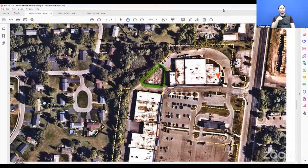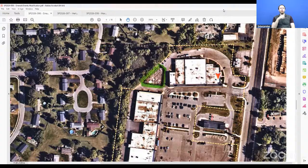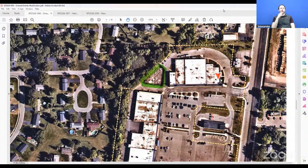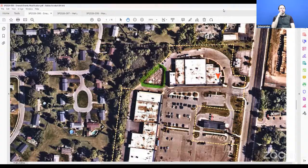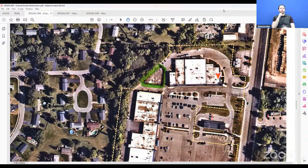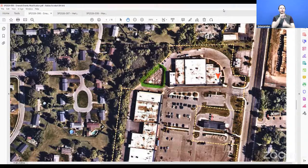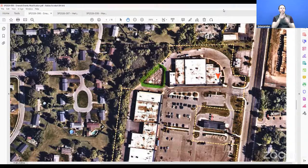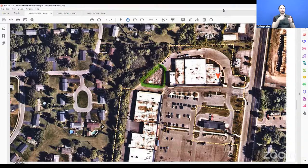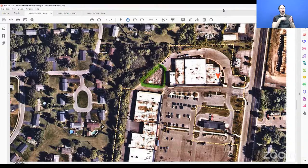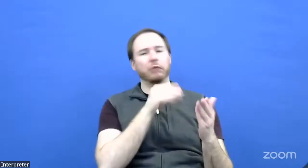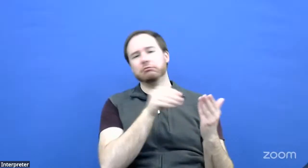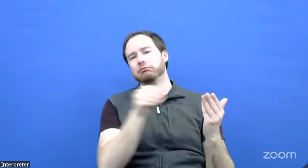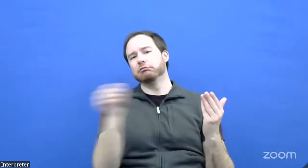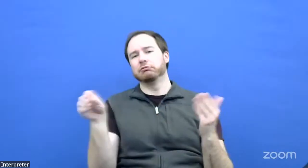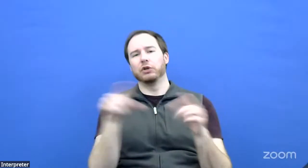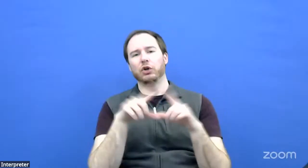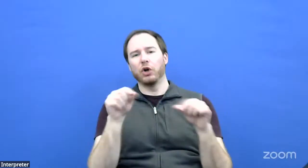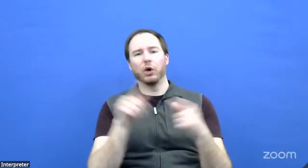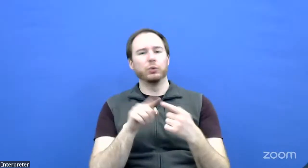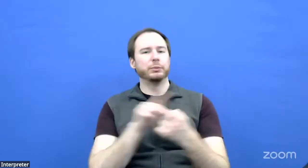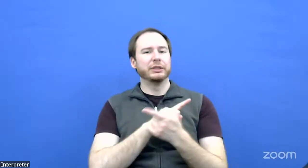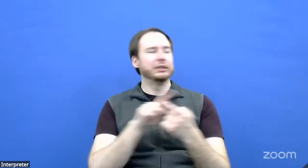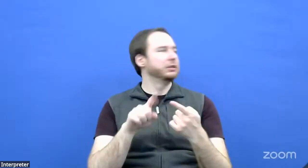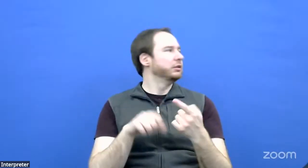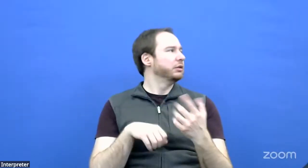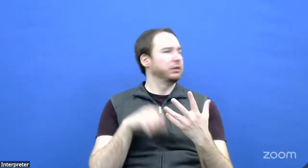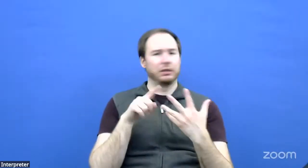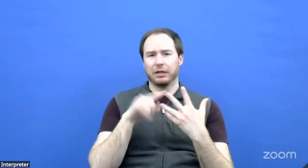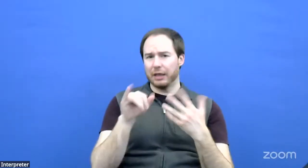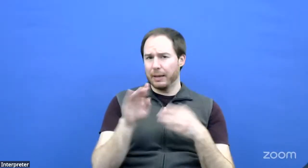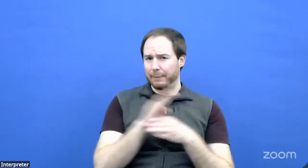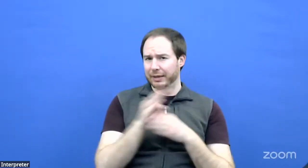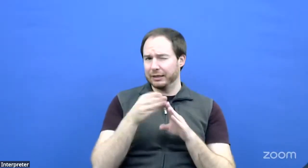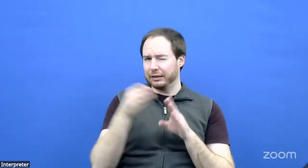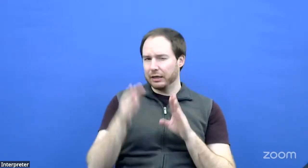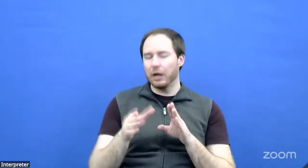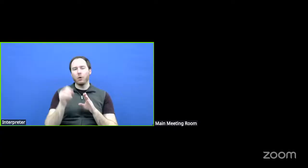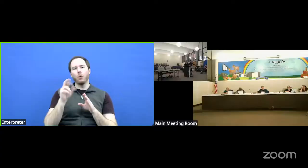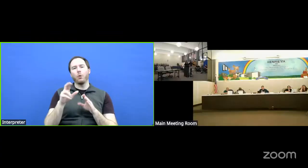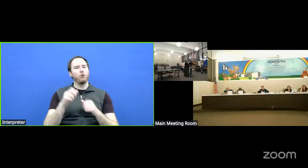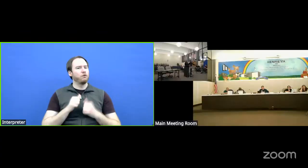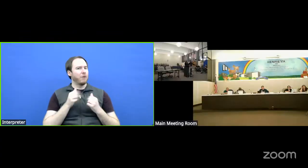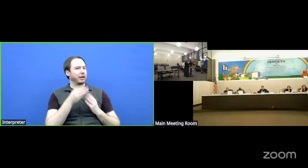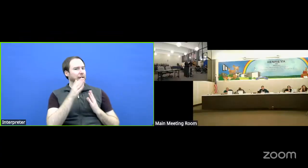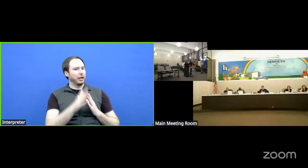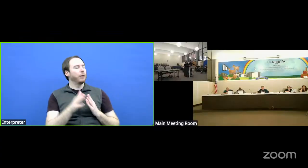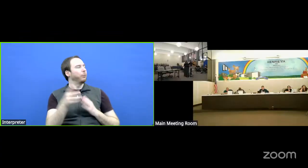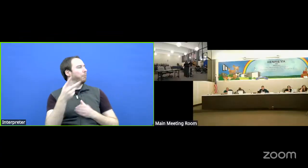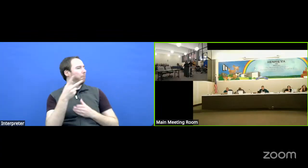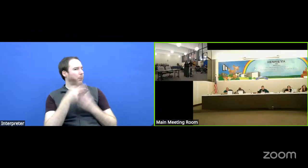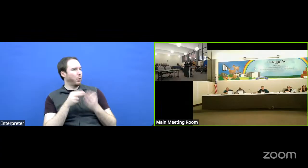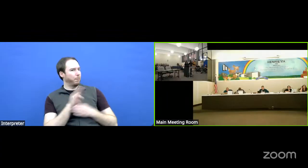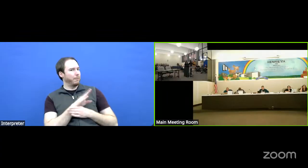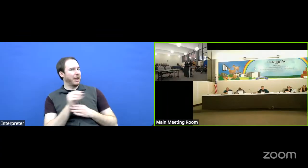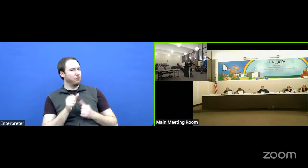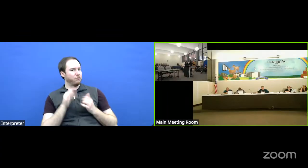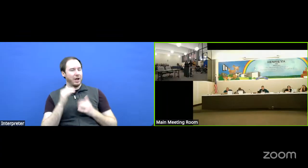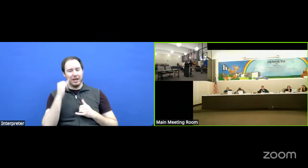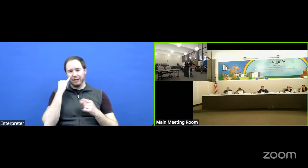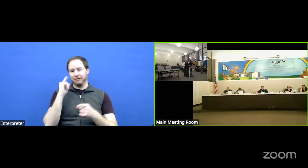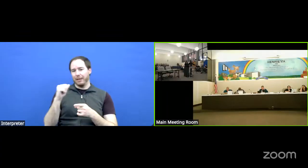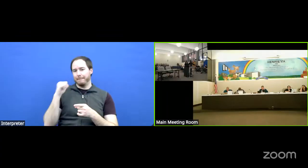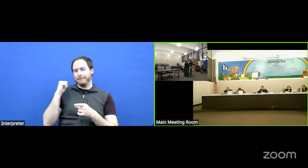mailboxes. We just walked around to meet people. That's all. Is that the business neighbors or the The residents? business neighbors and the residents, because if you come out my